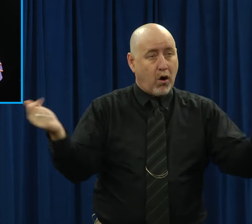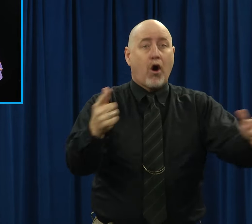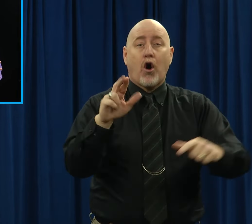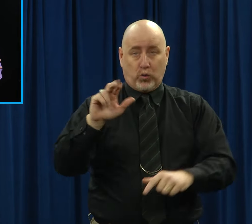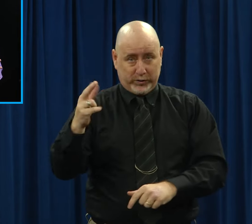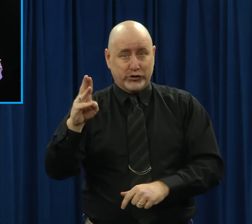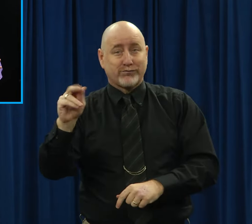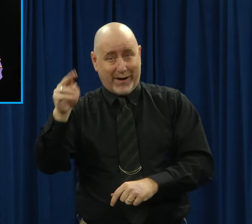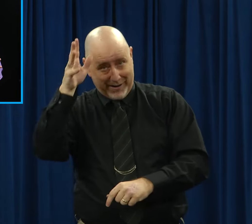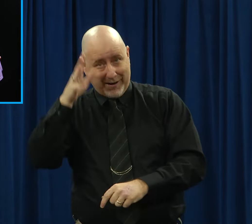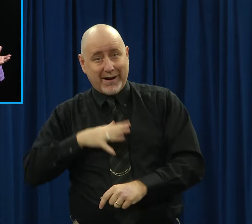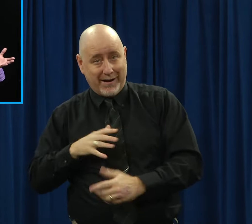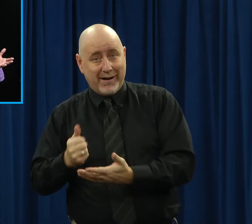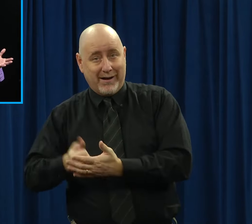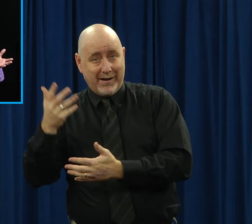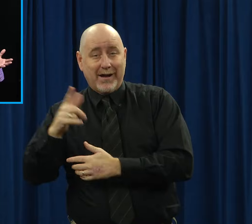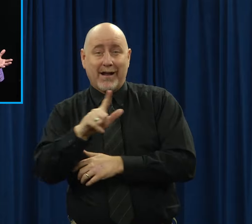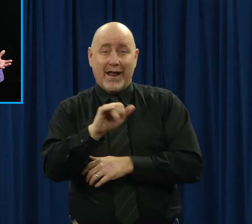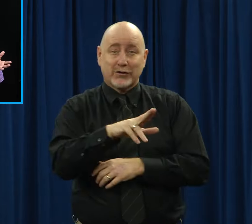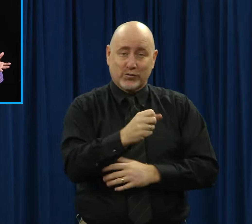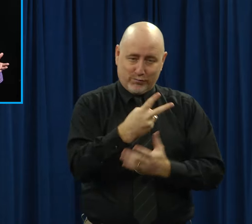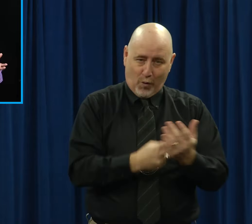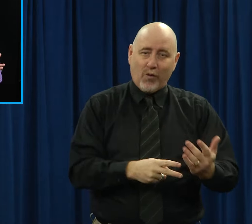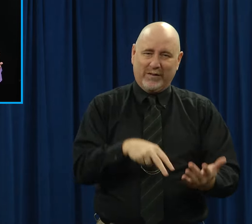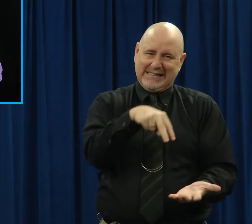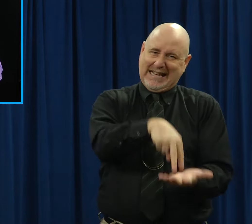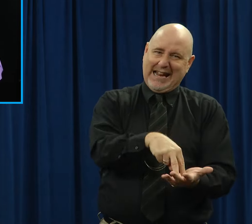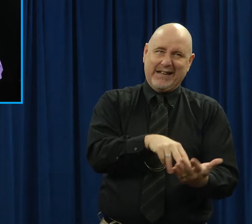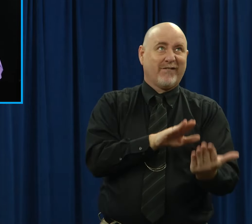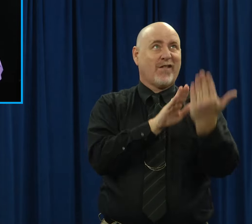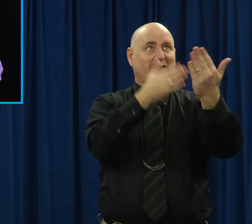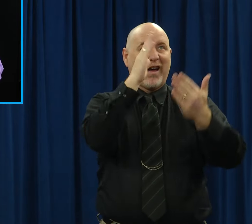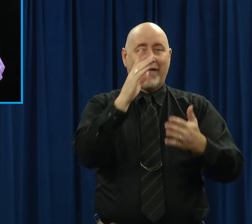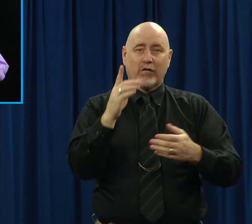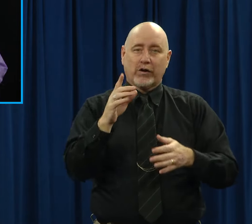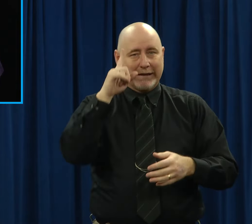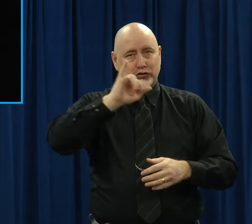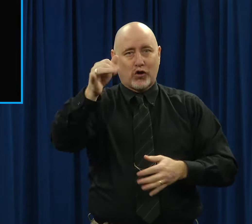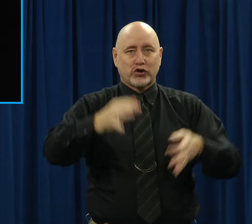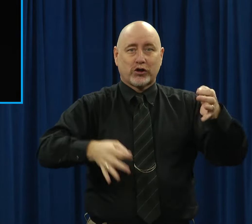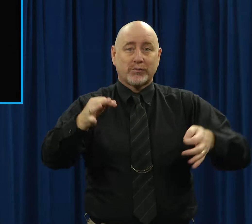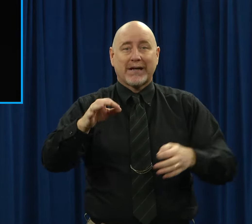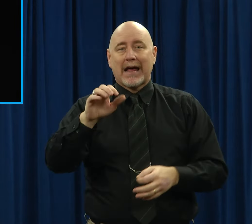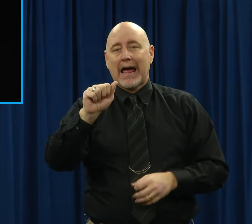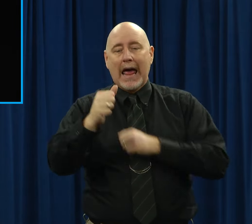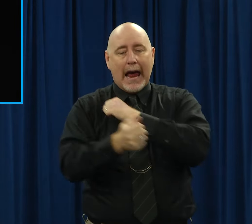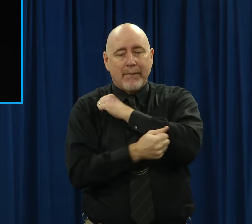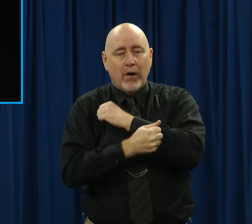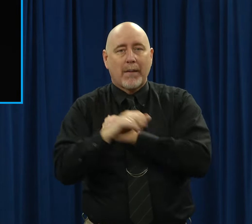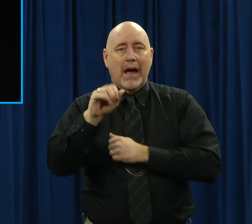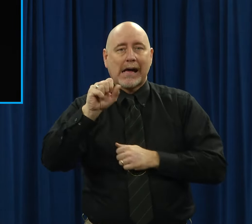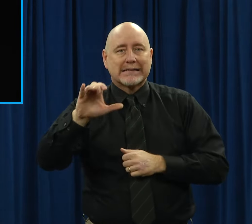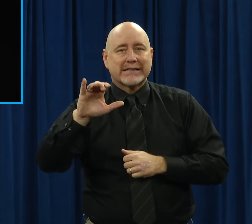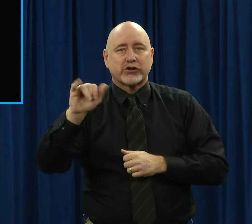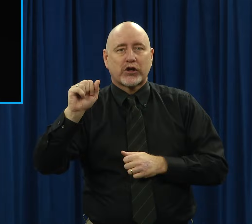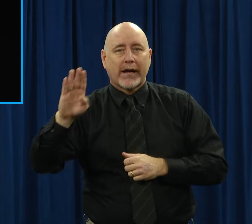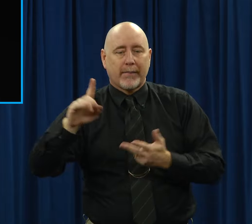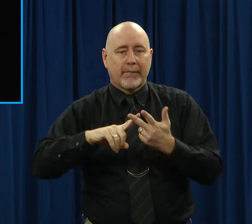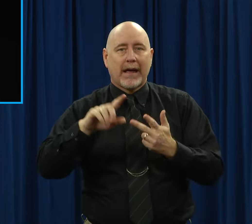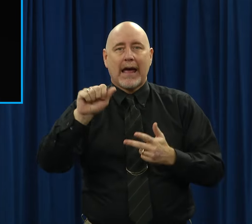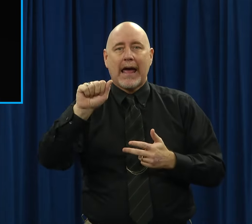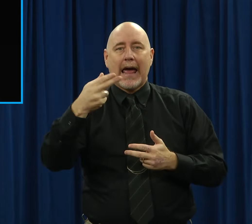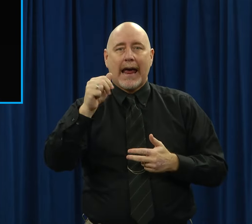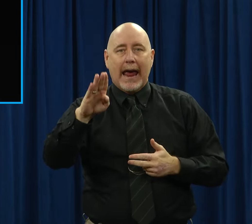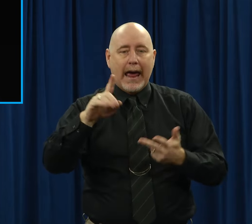day, the rich man and Lazarus will stand before God to receive their eternal judgment. Abraham, Isaac, and Jacob will be